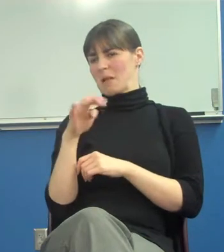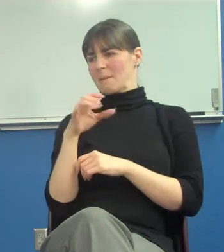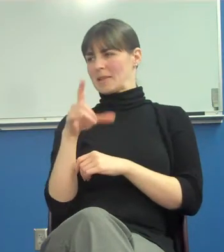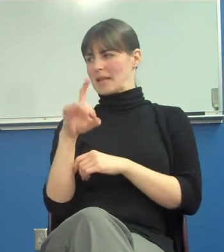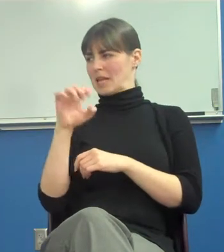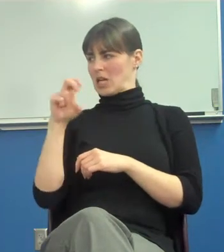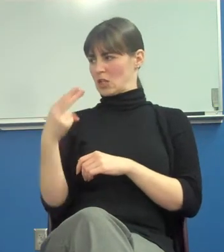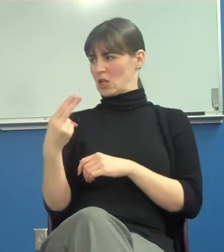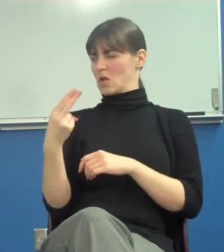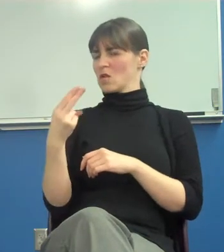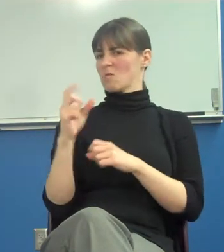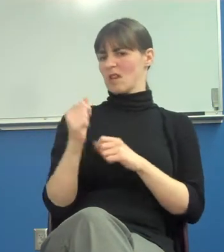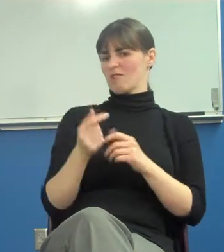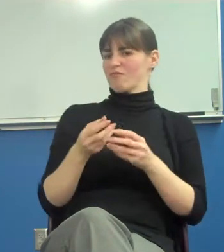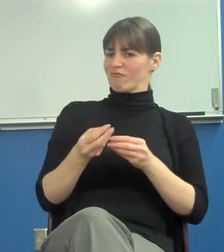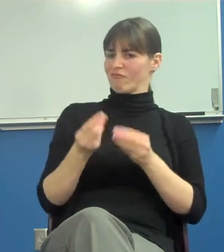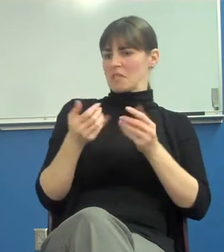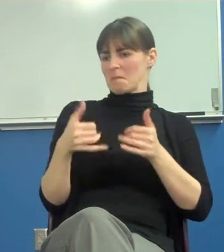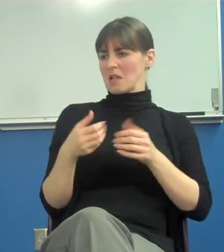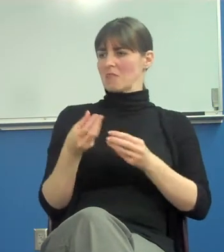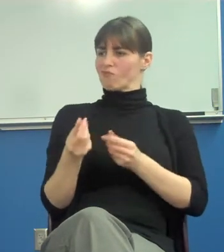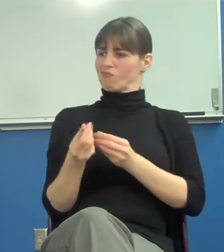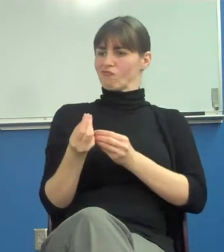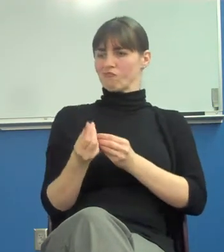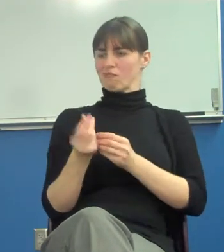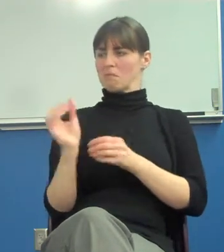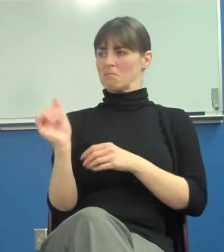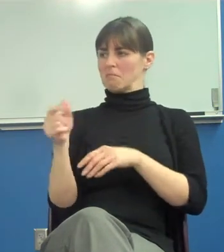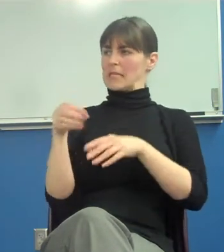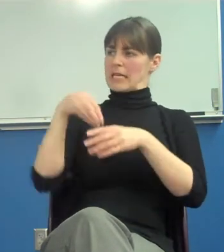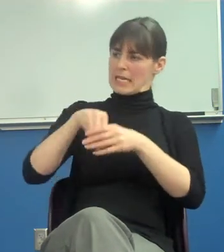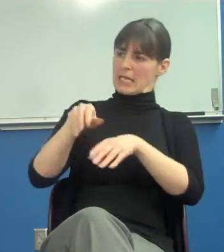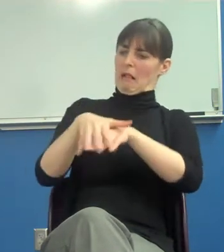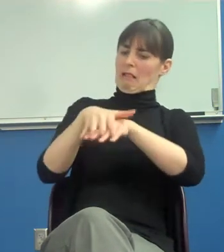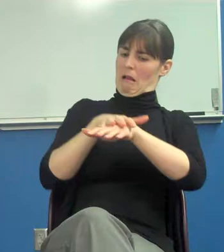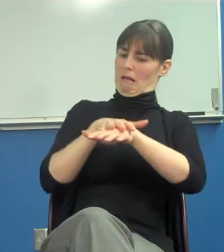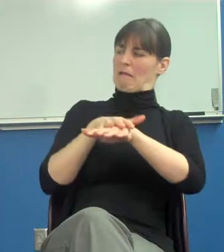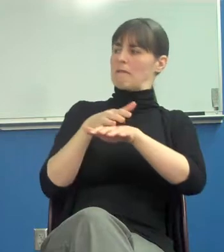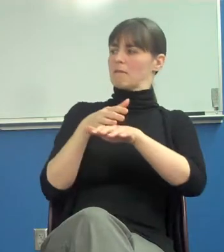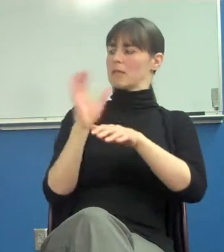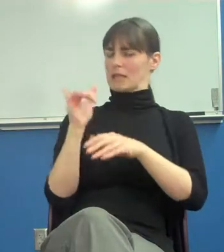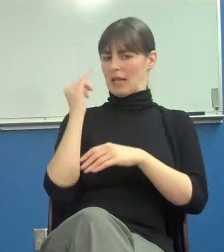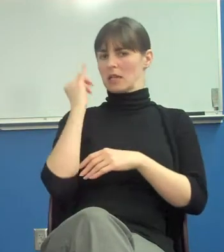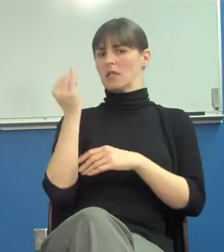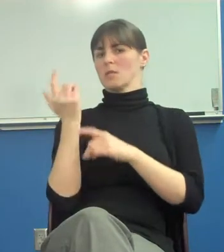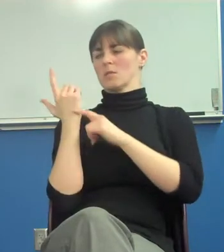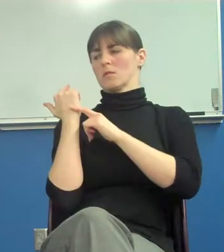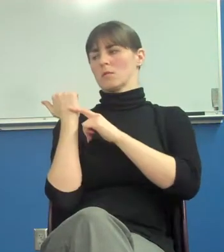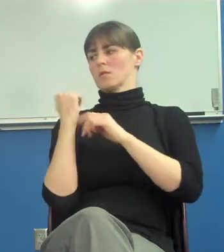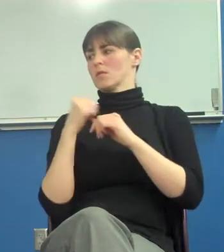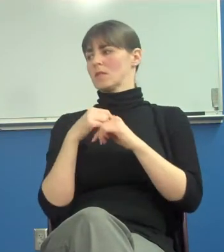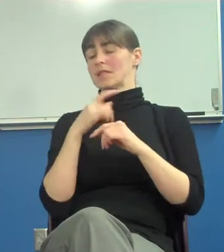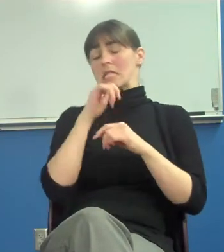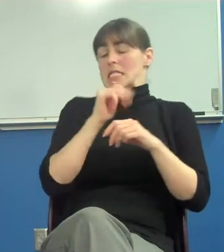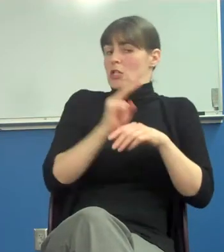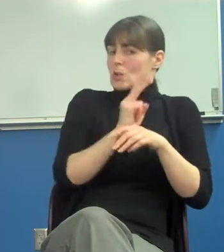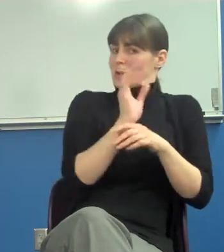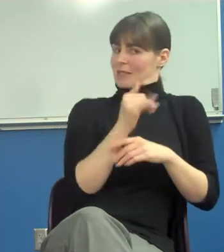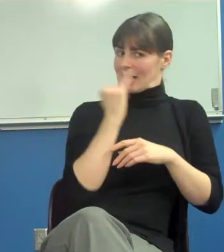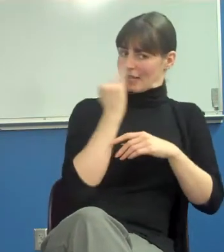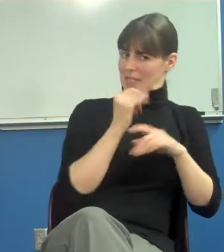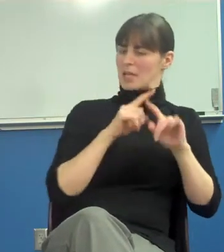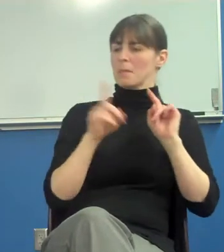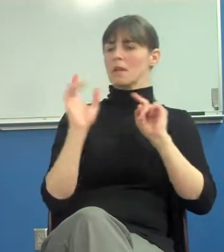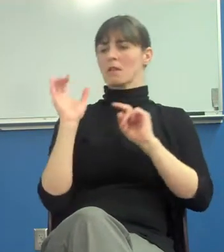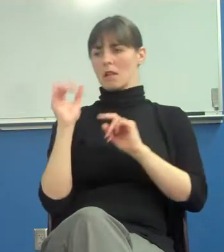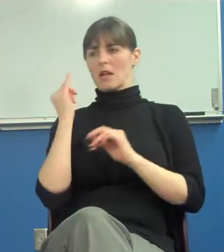that you can just kind of mess around with, and it was in like a hand, like a glove, was I think the idea last year. They said they didn't use it, but that was